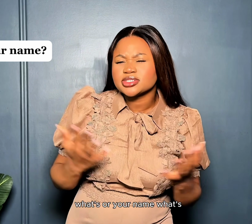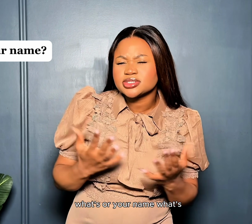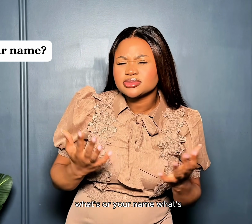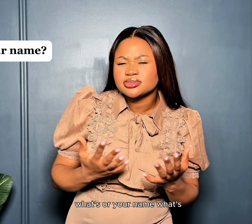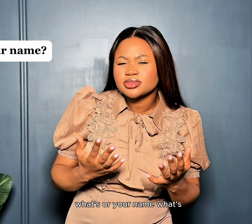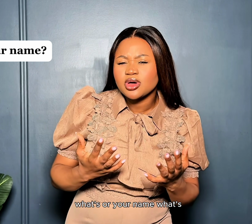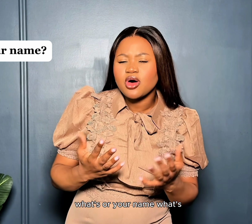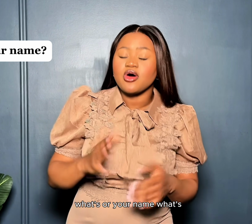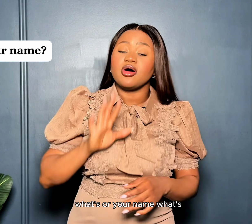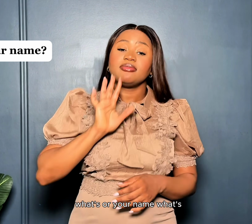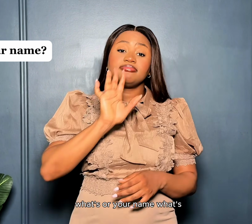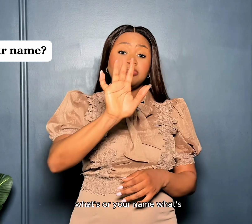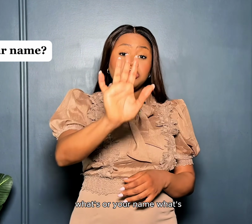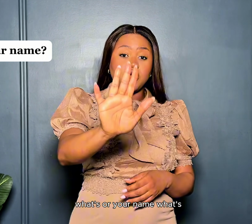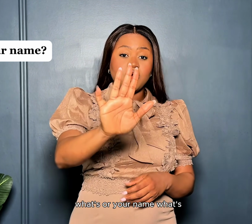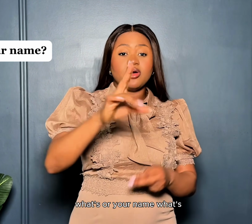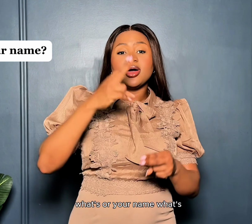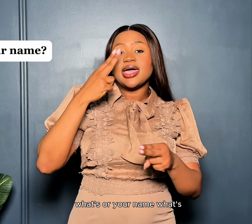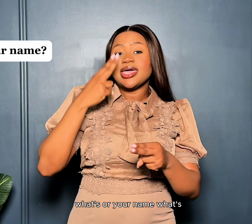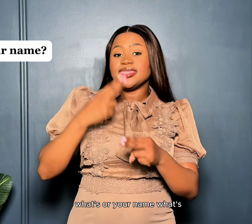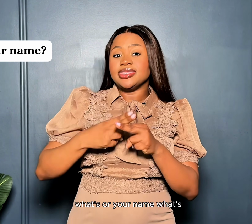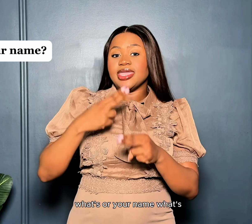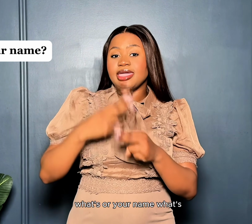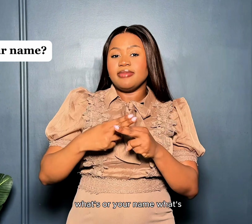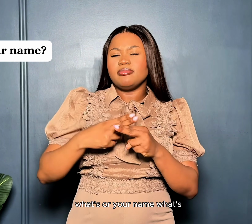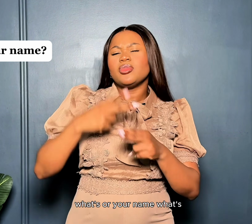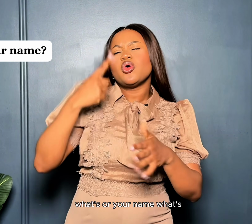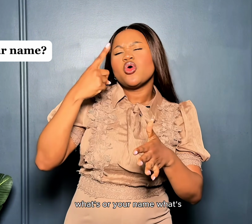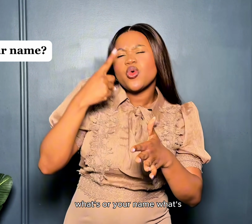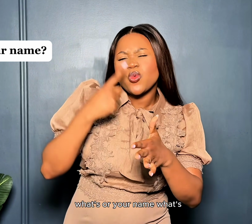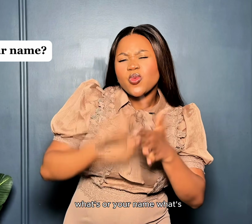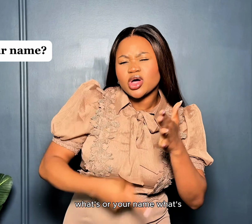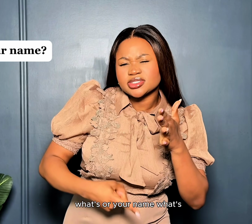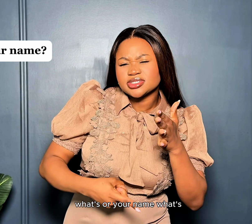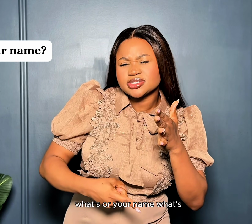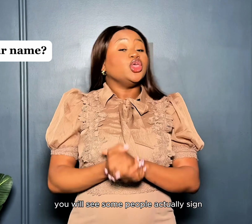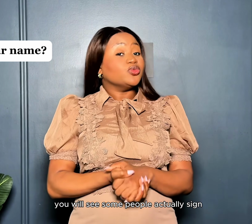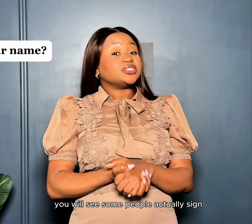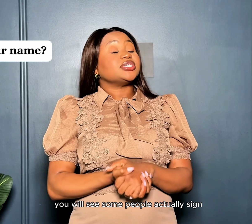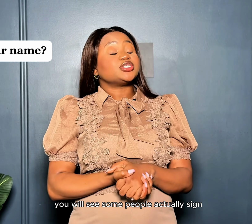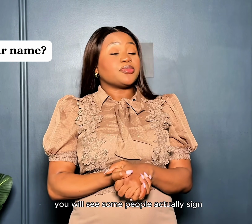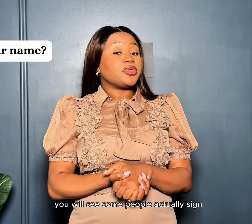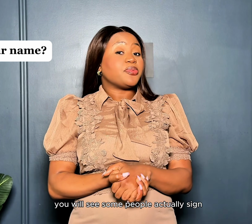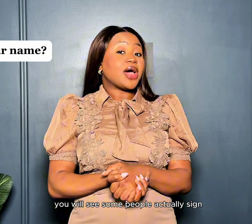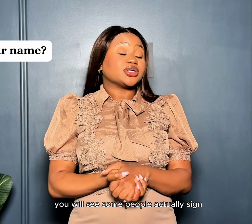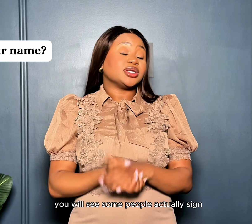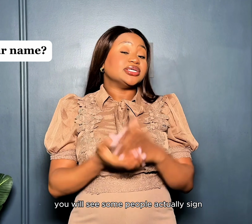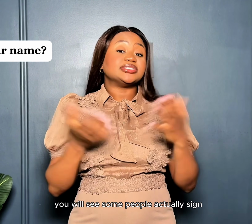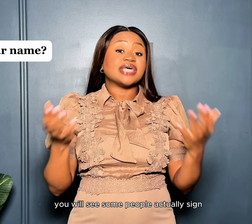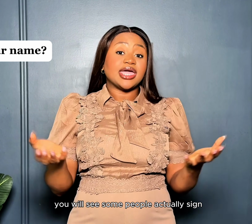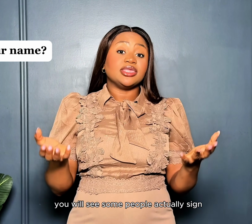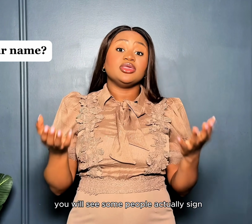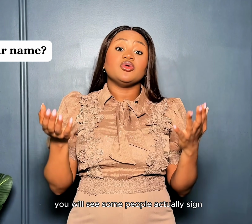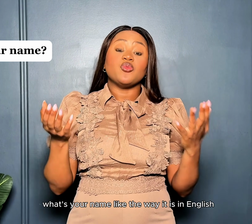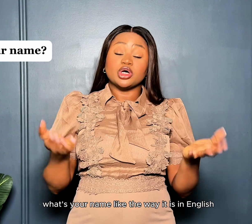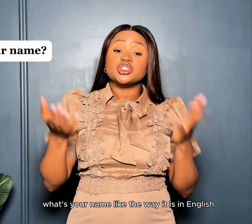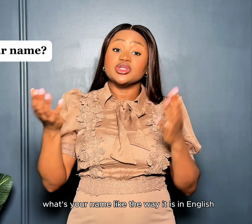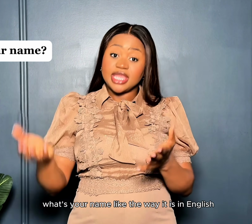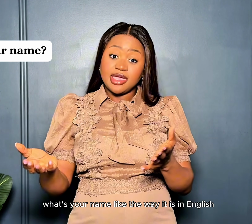what. Or your name what. You will see some people actually sign what's your name